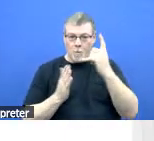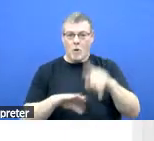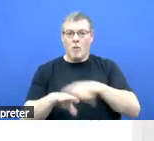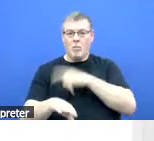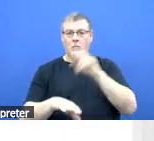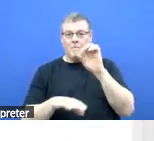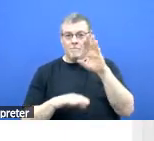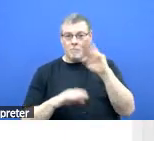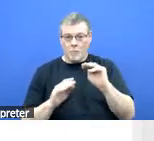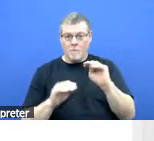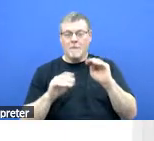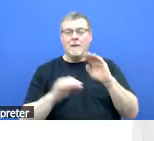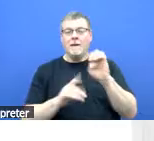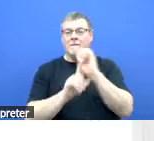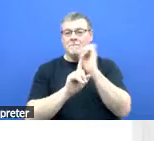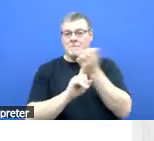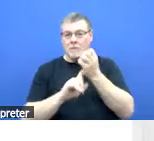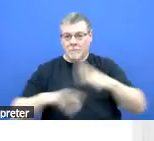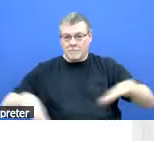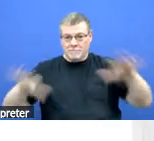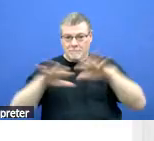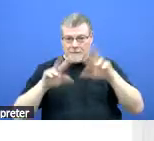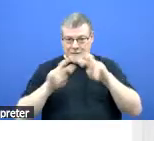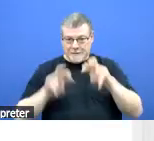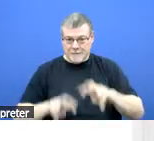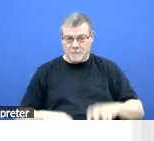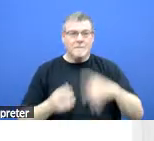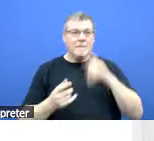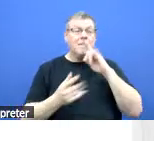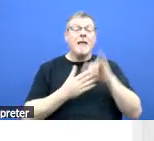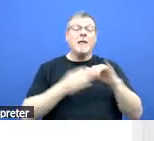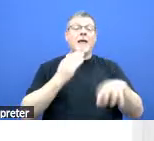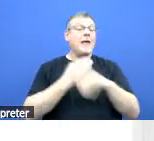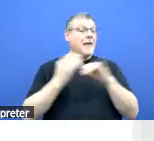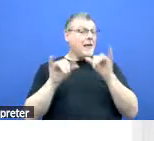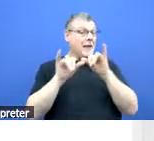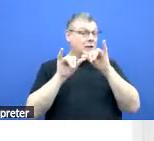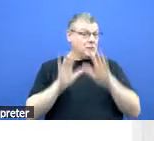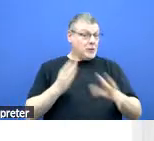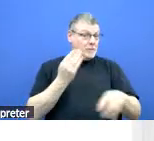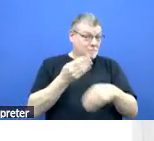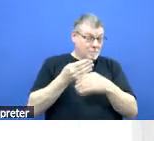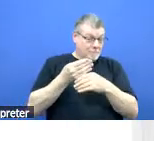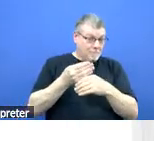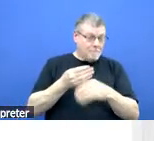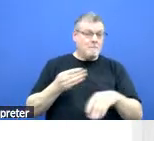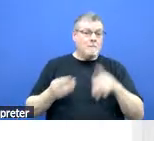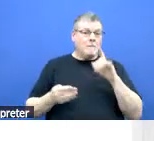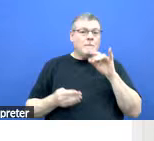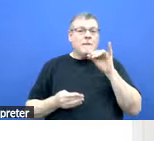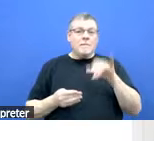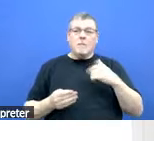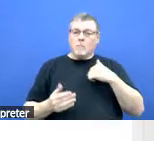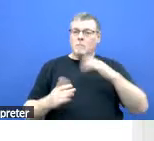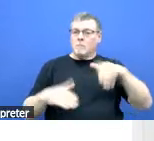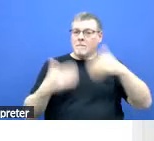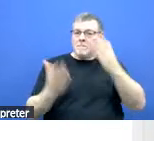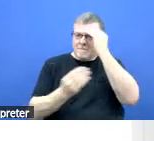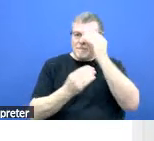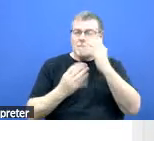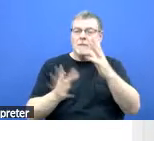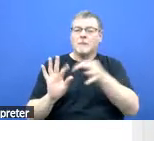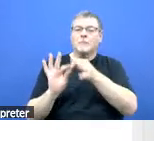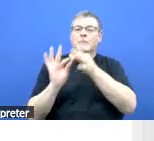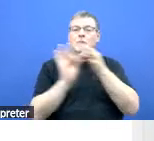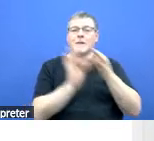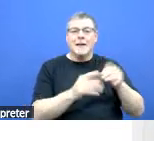environmental assessment form, along with an engineer supplement where we provided information as it relates